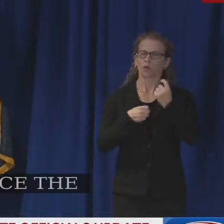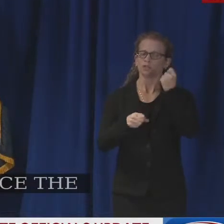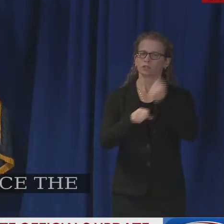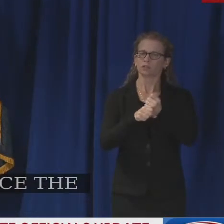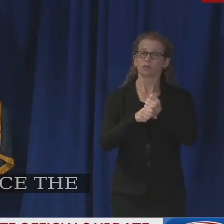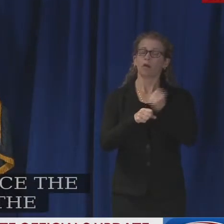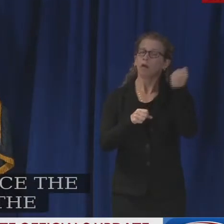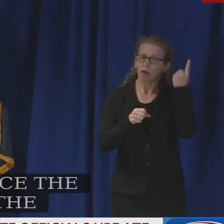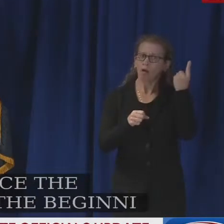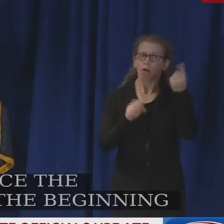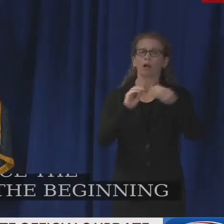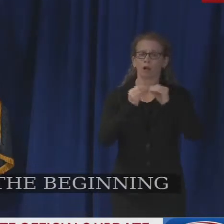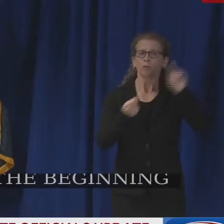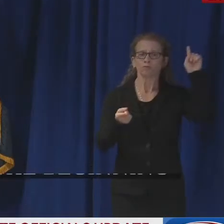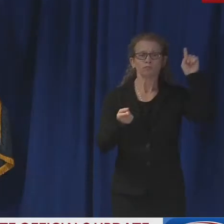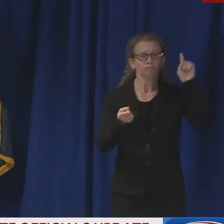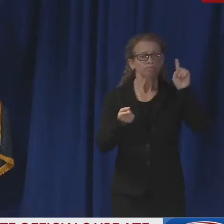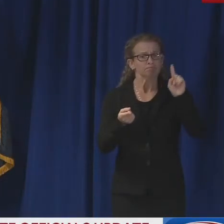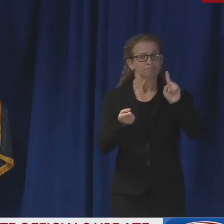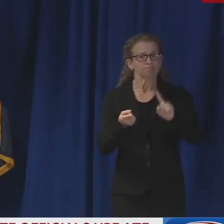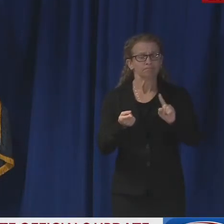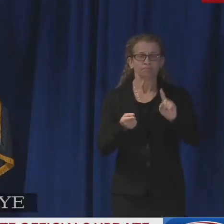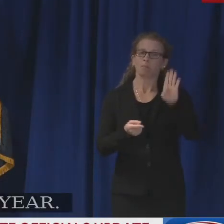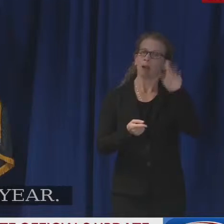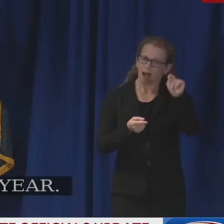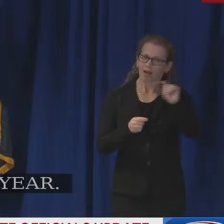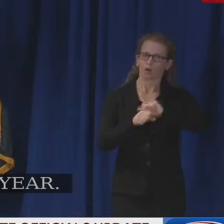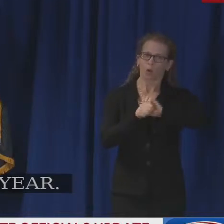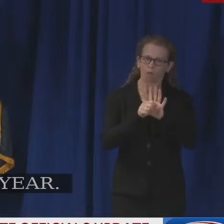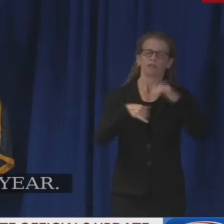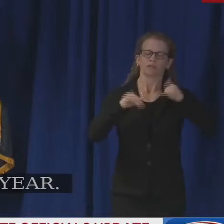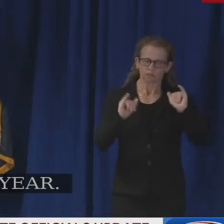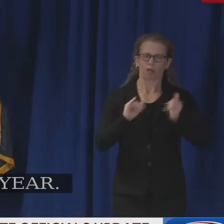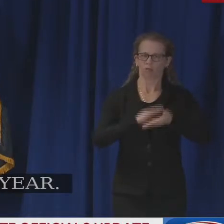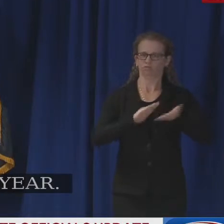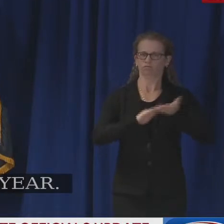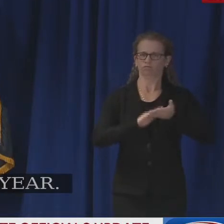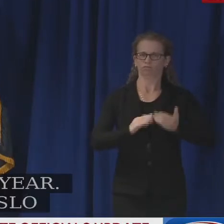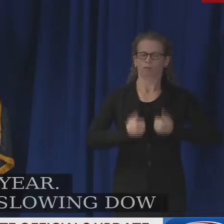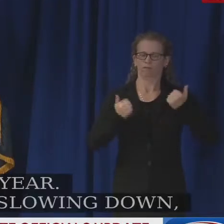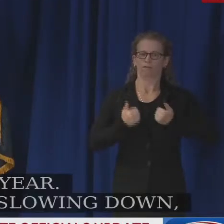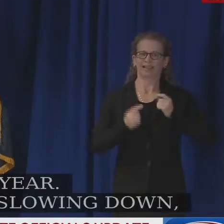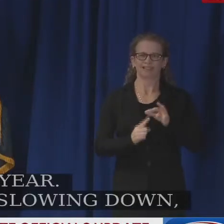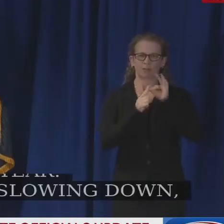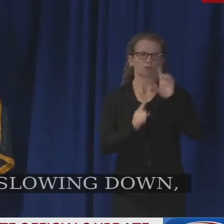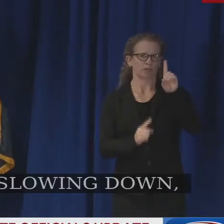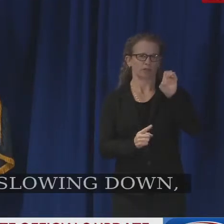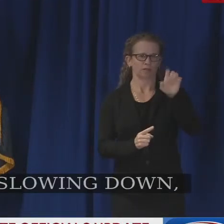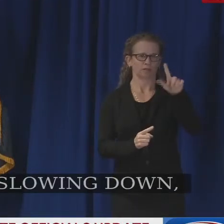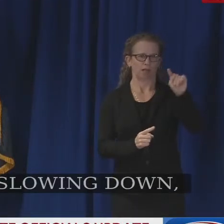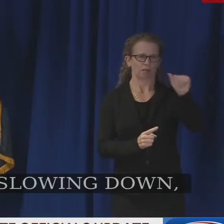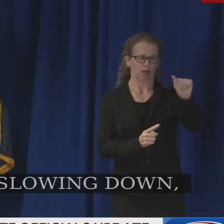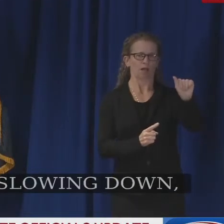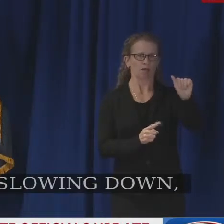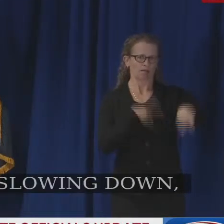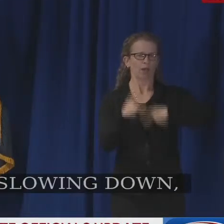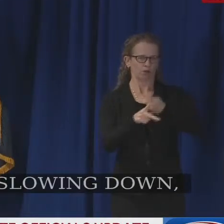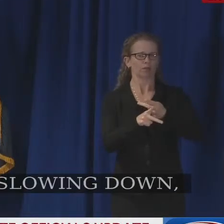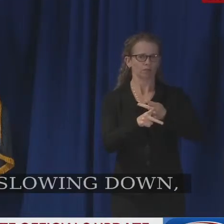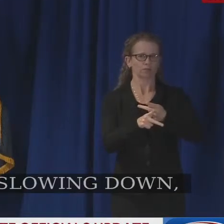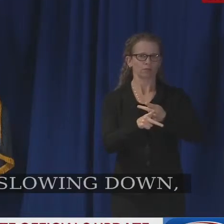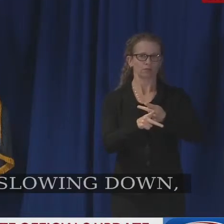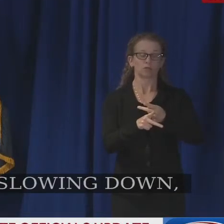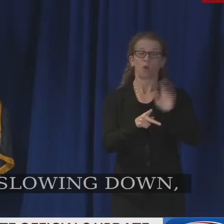numbers are slowing down, but the COVID is very much still with us, especially the Delta variant. And I just want to kick things off